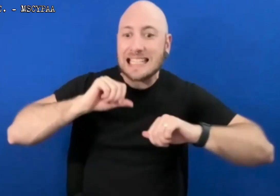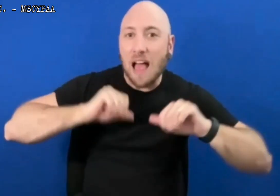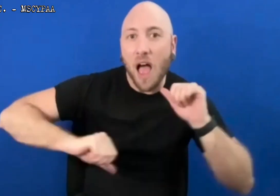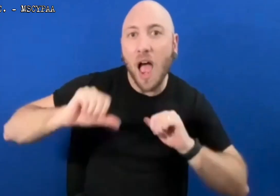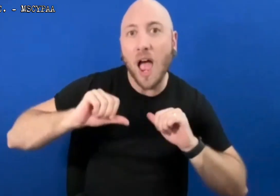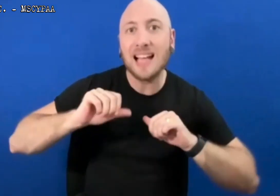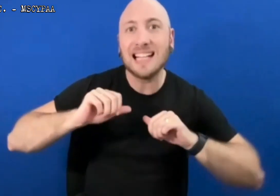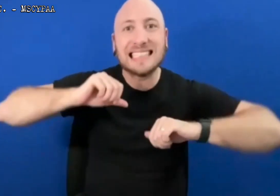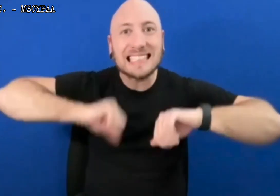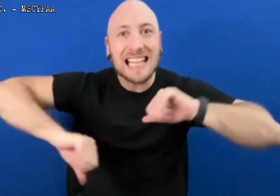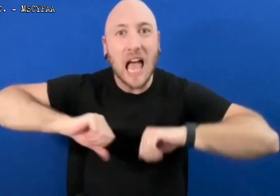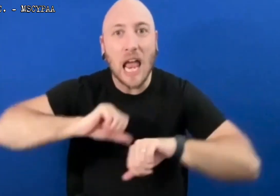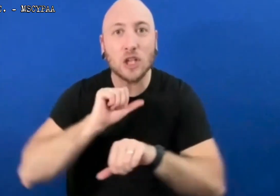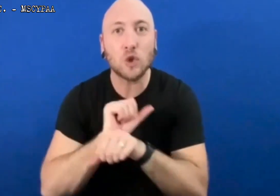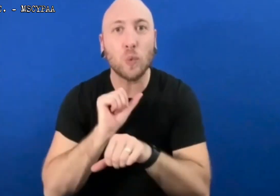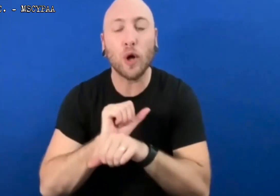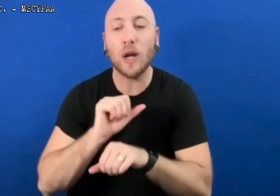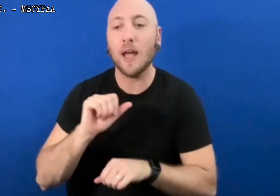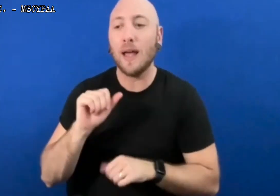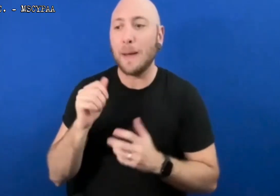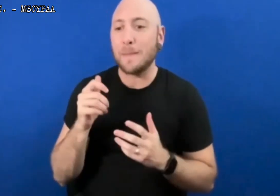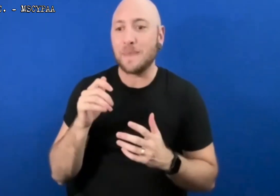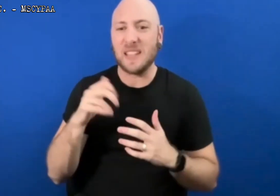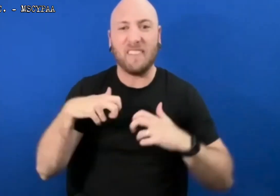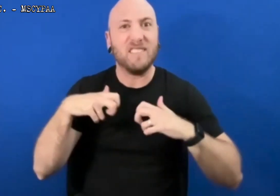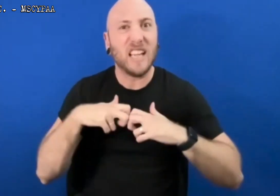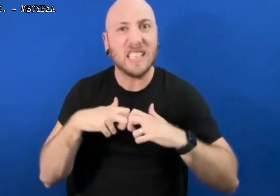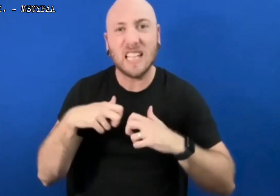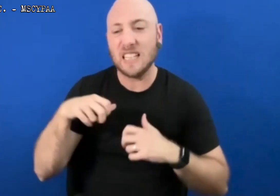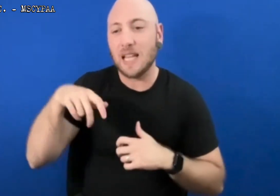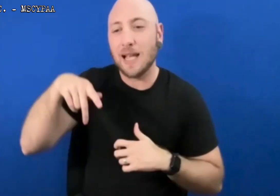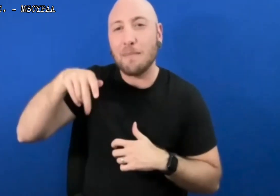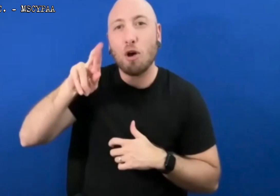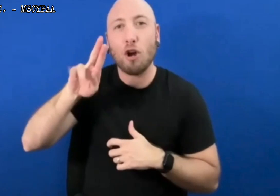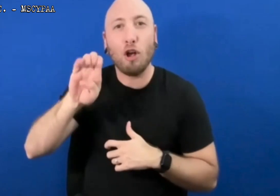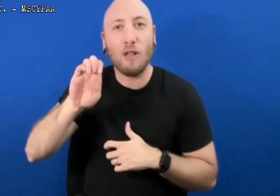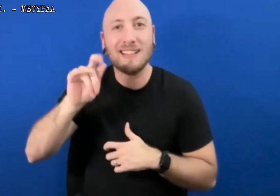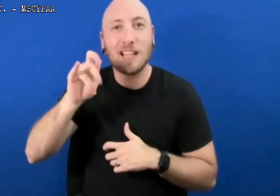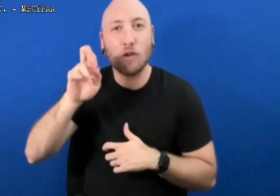machine, but it was, for me, it was like,